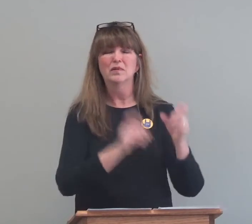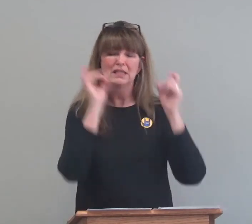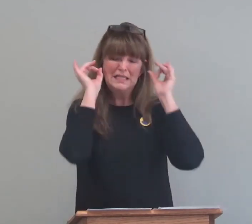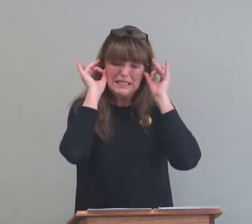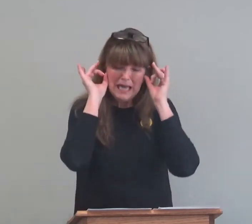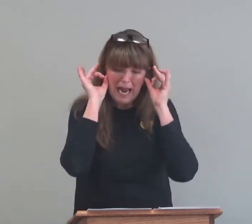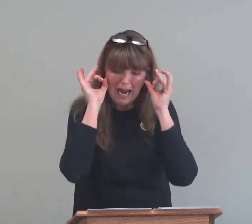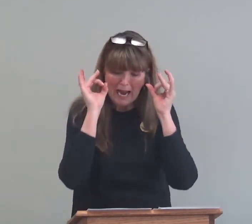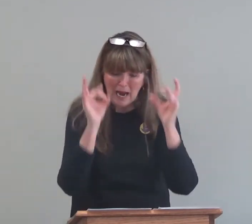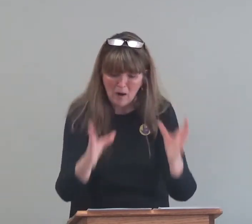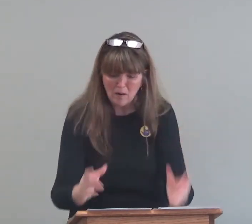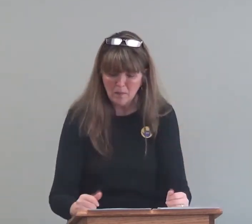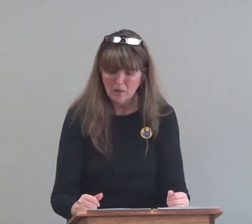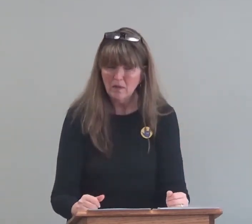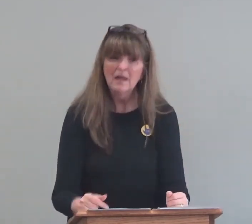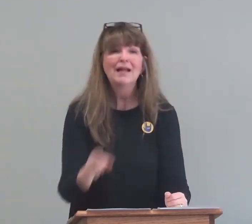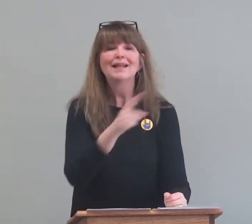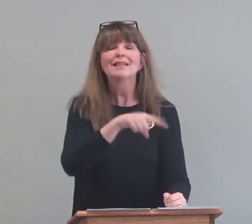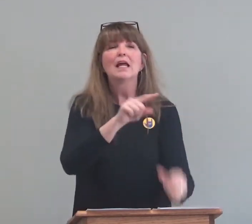All of them were persecuted terribly.